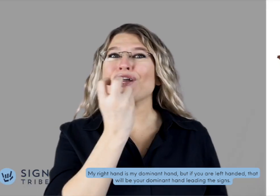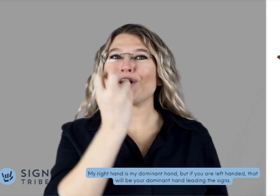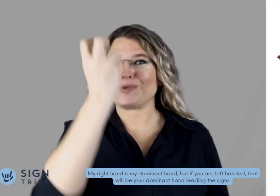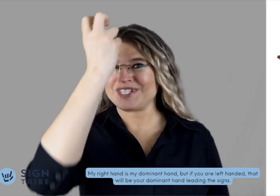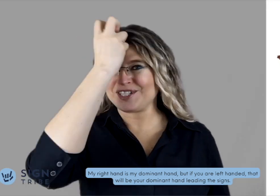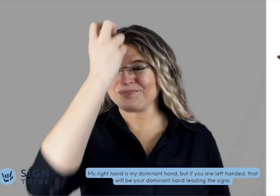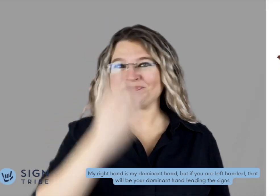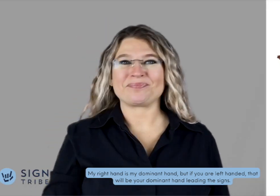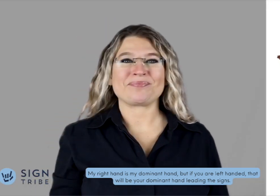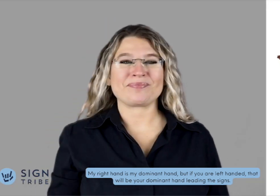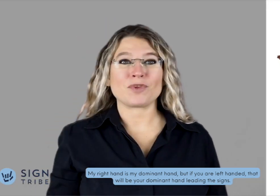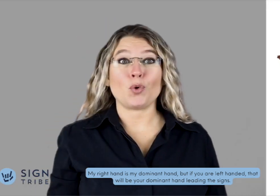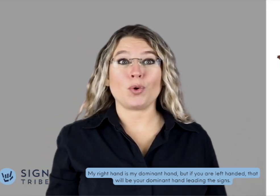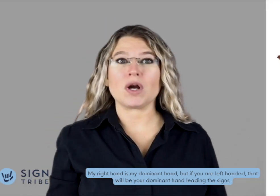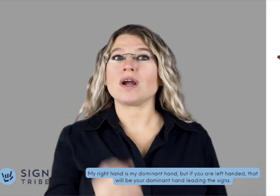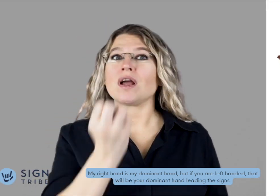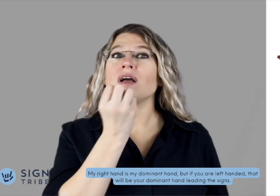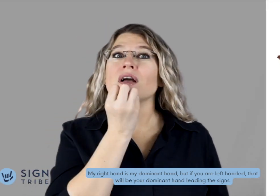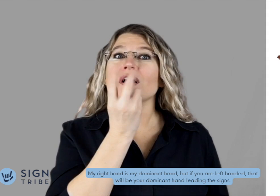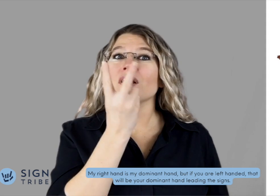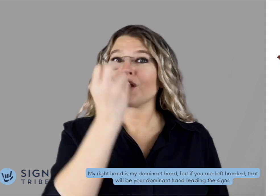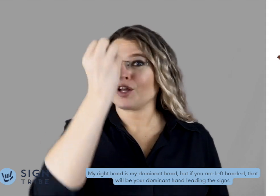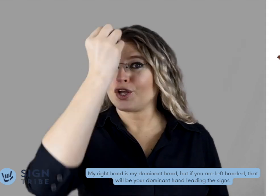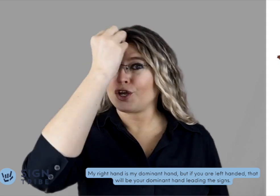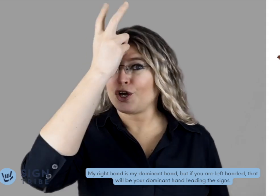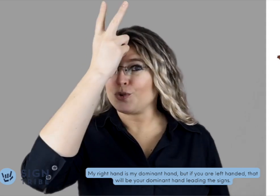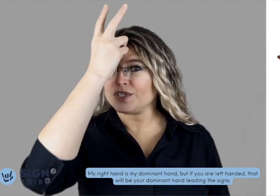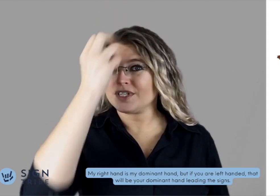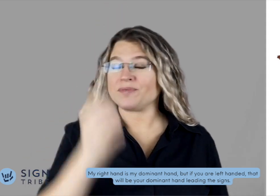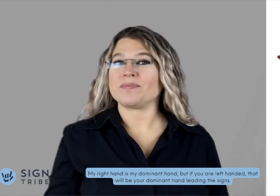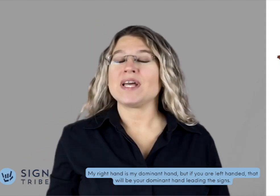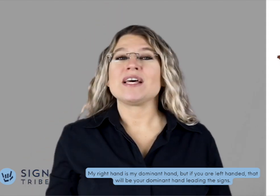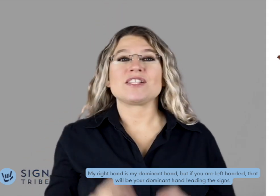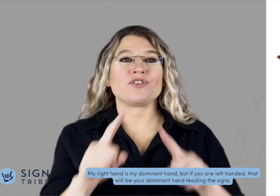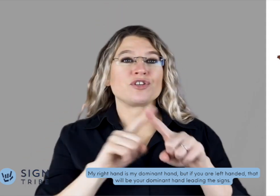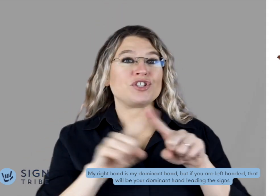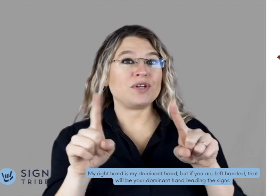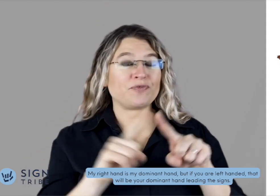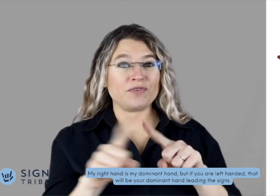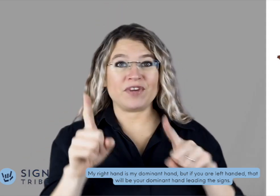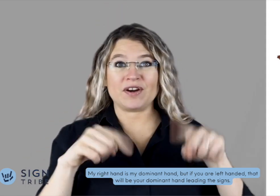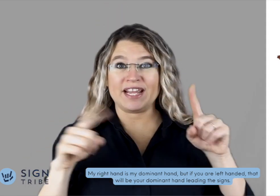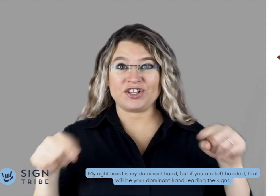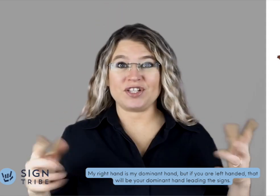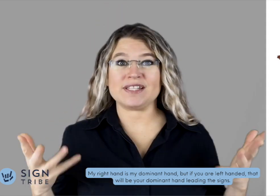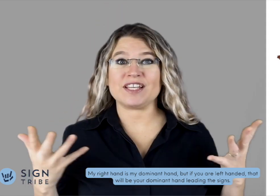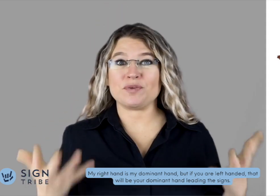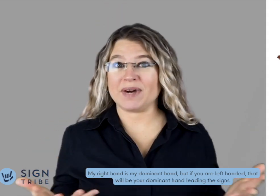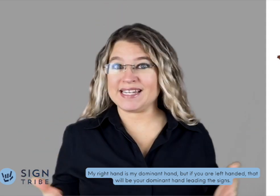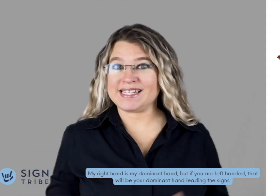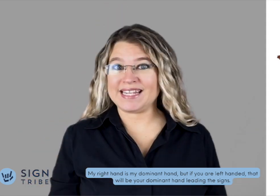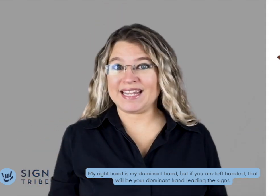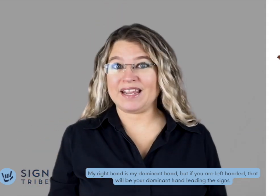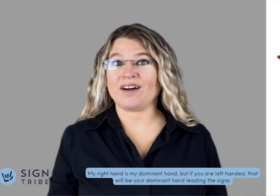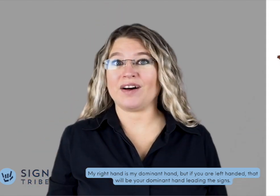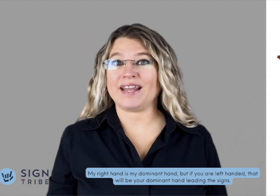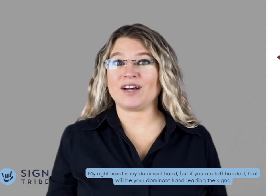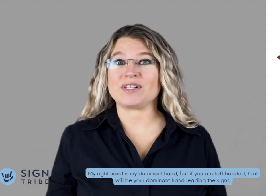Goat or goat. So there's 2 different variations that you might see on how to